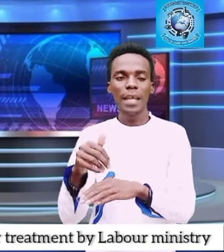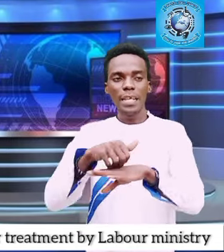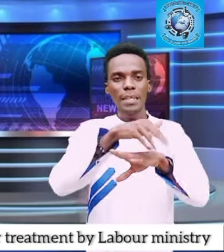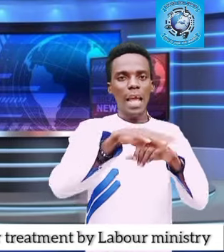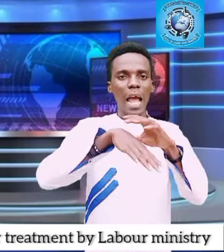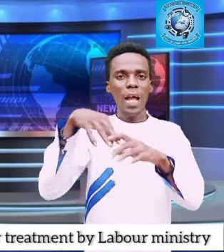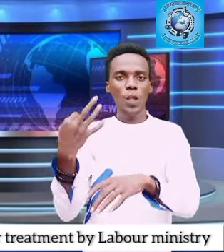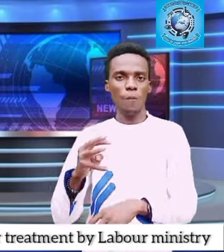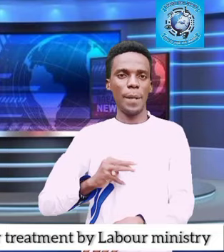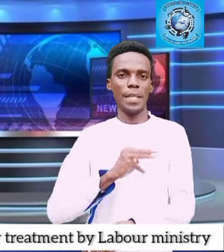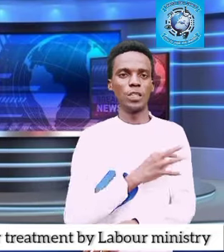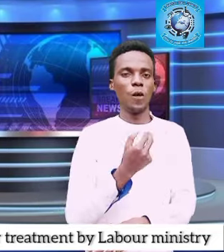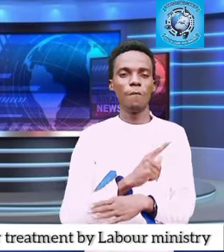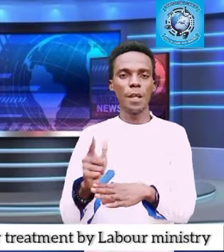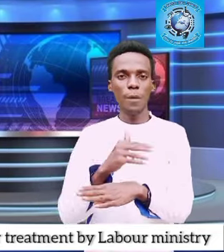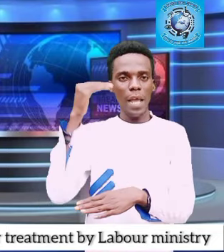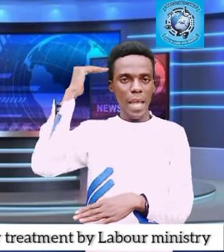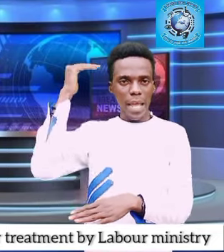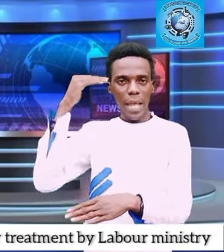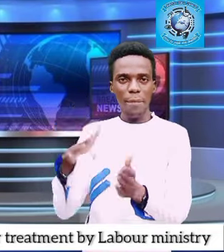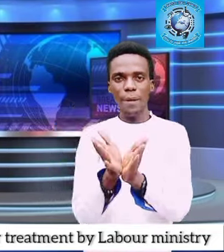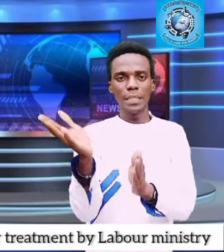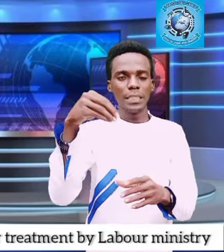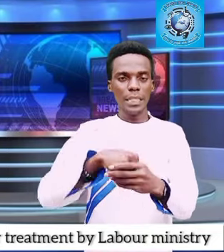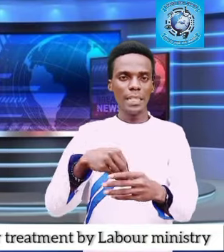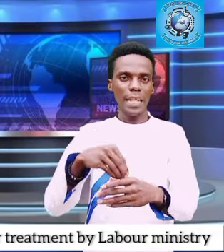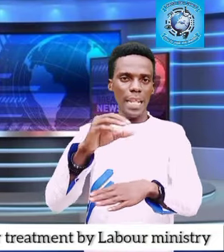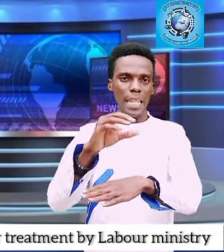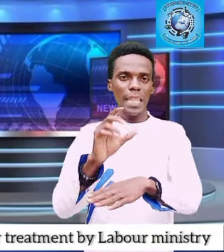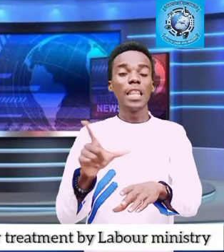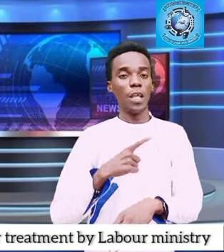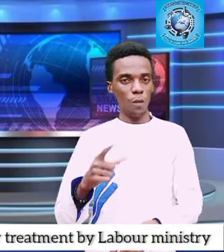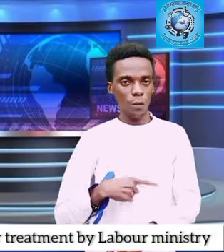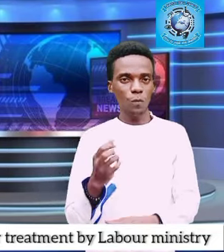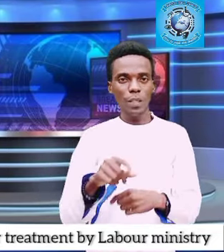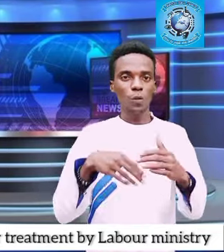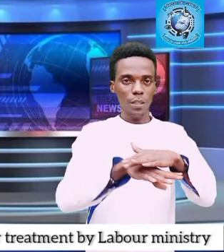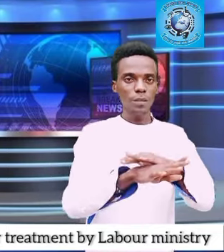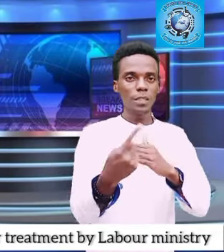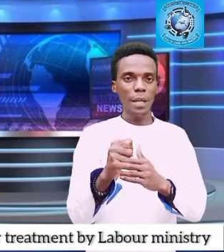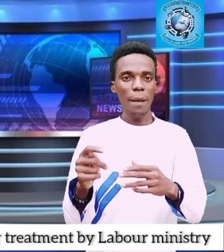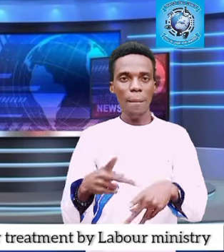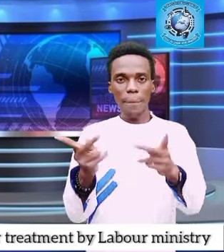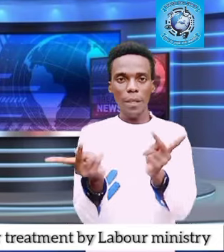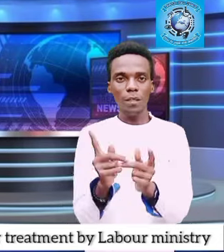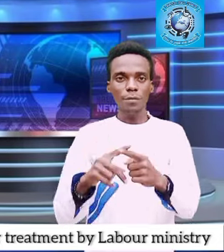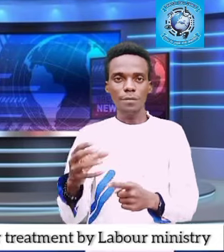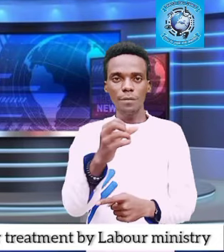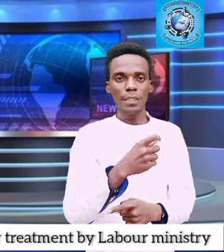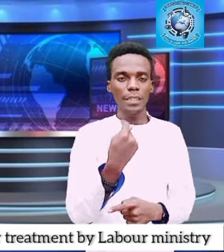the Ministry of Labour headquarters in Lagos State, where they thronged the premises to obtain their trade